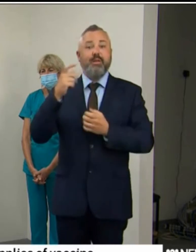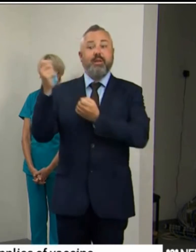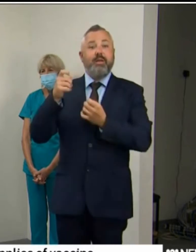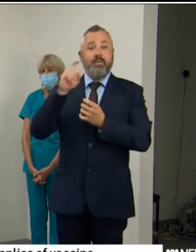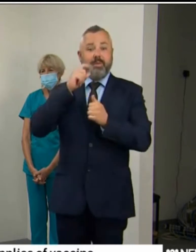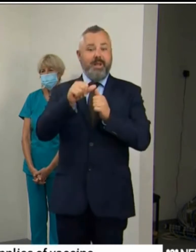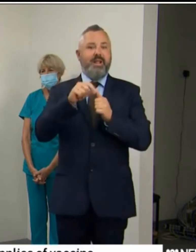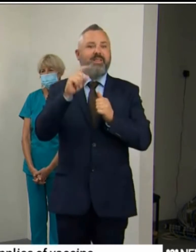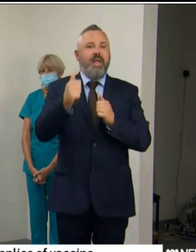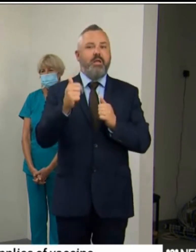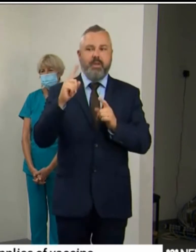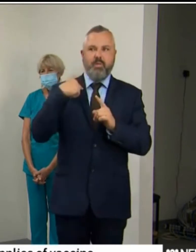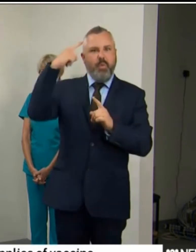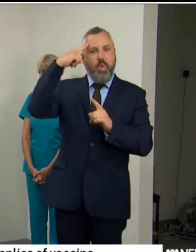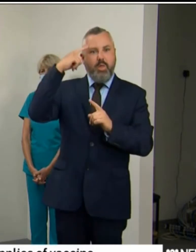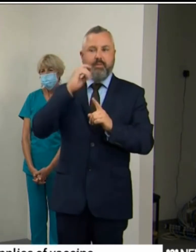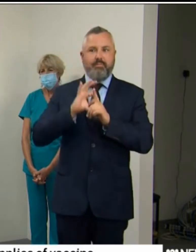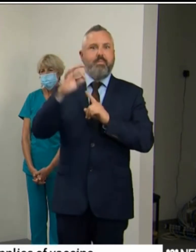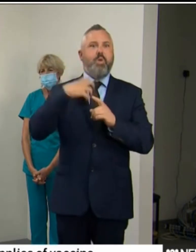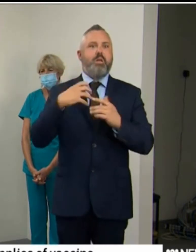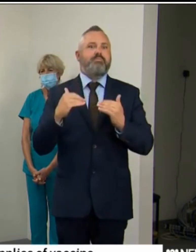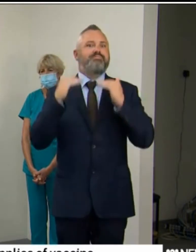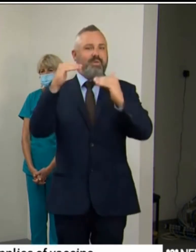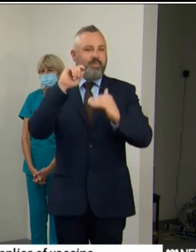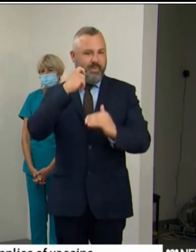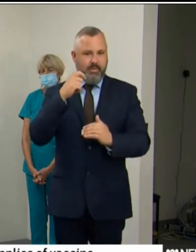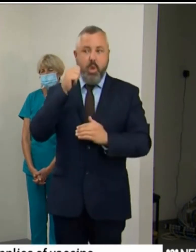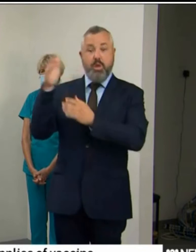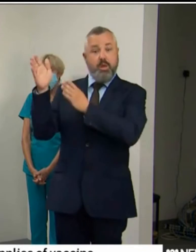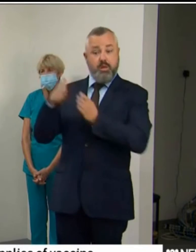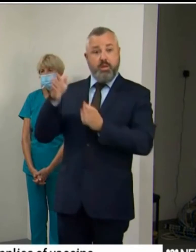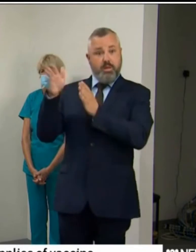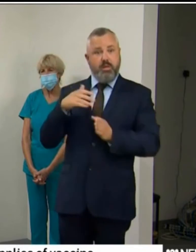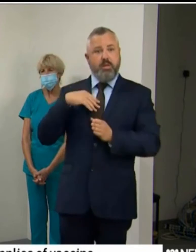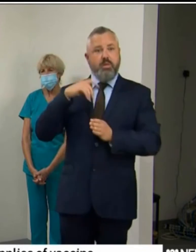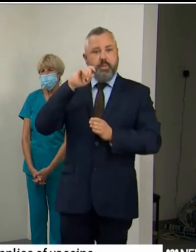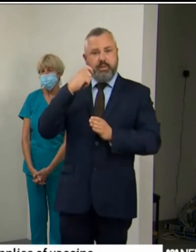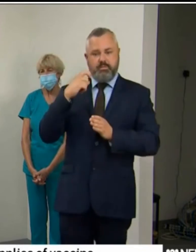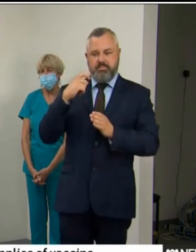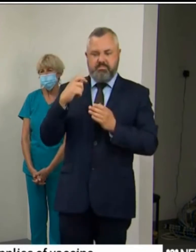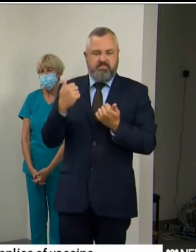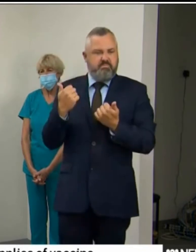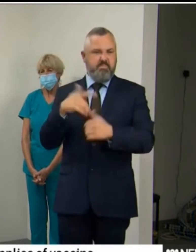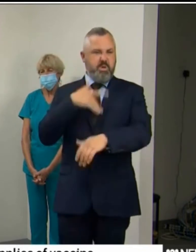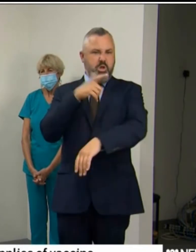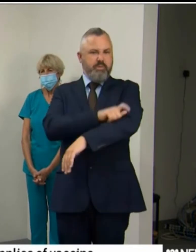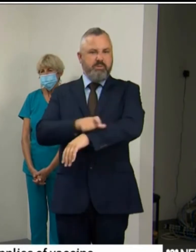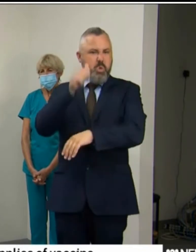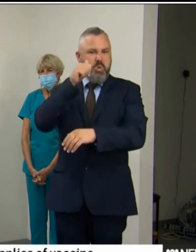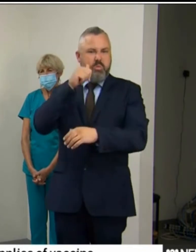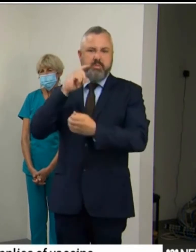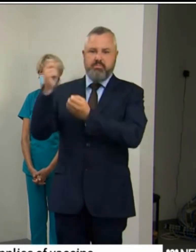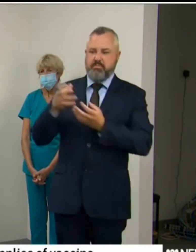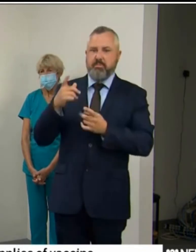project forwards on individual shipments, but I'm very happy with the things that I've heard over